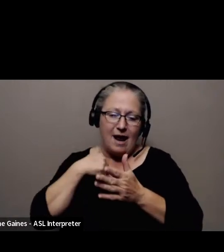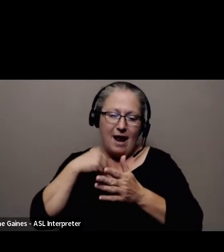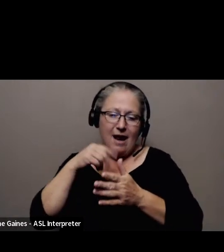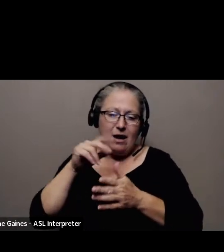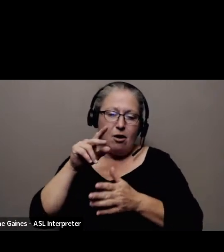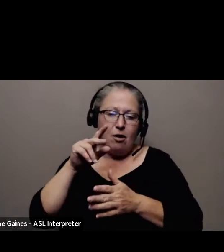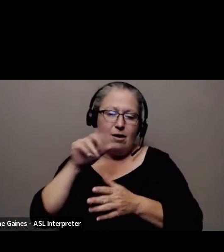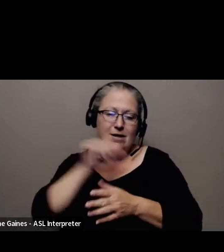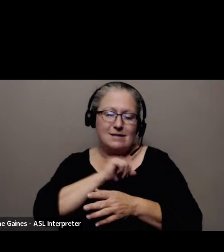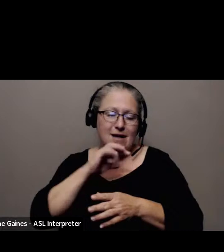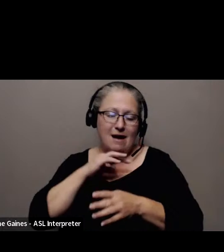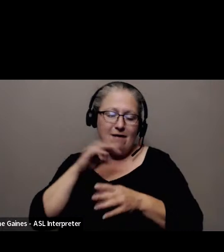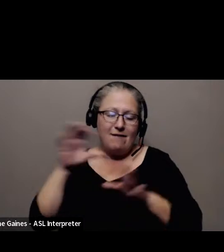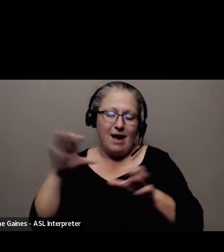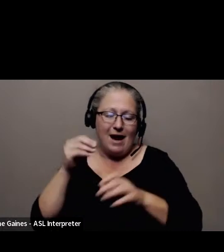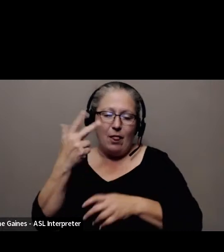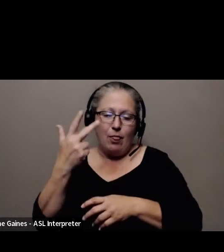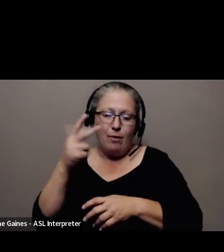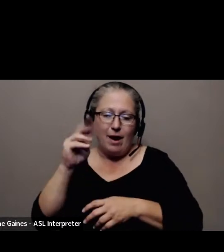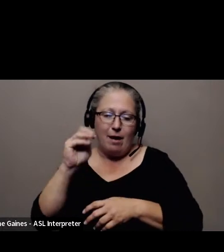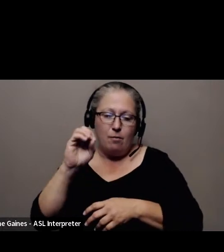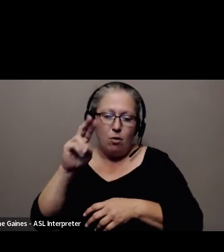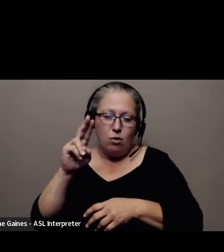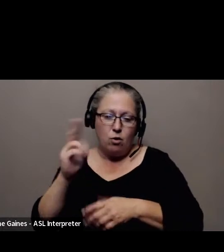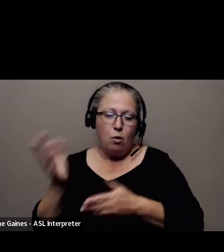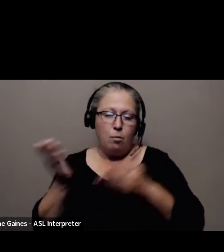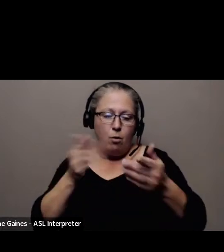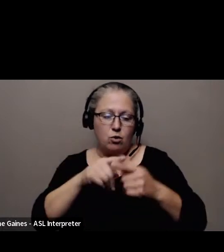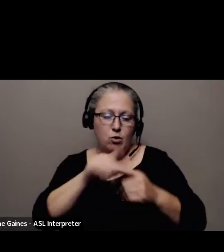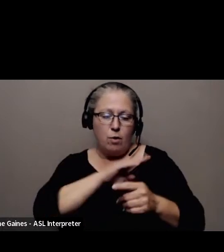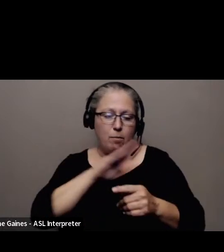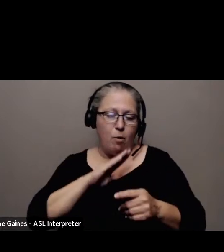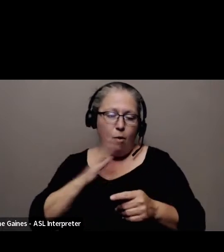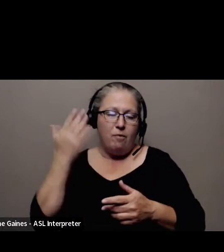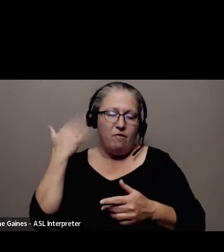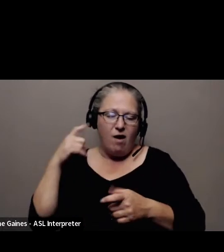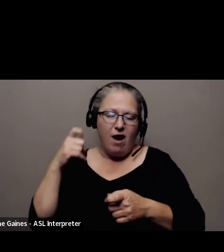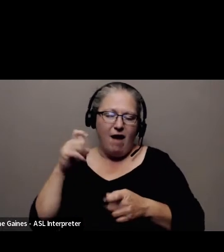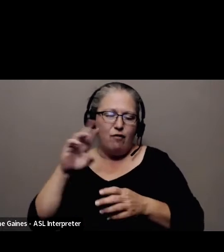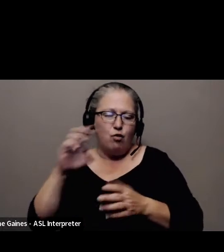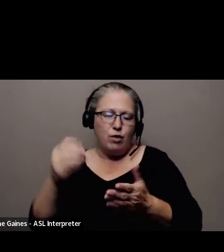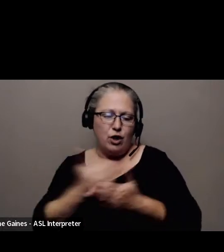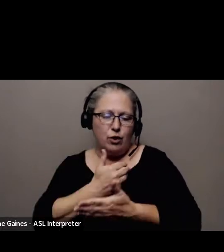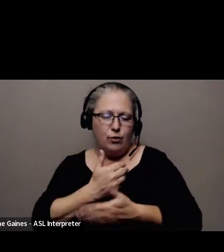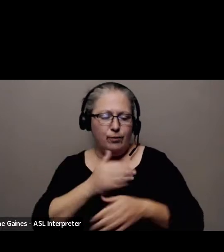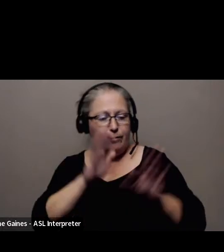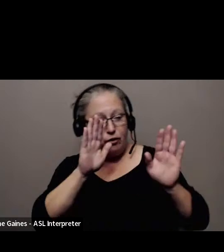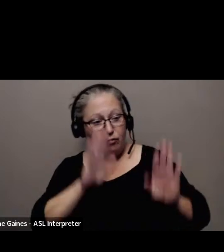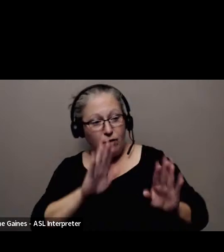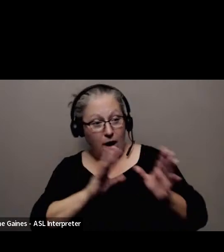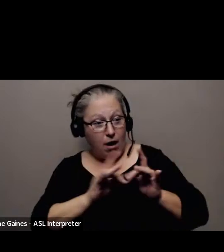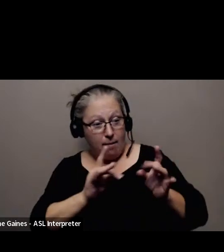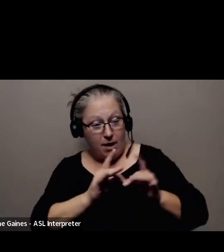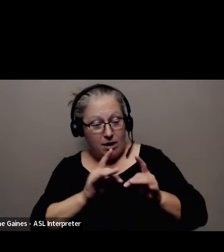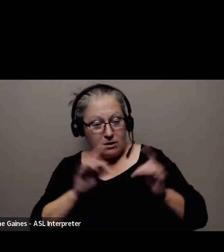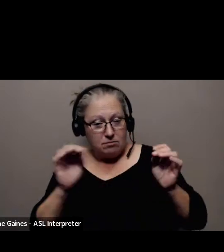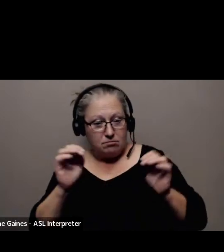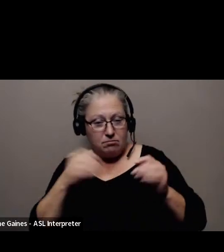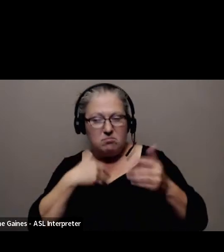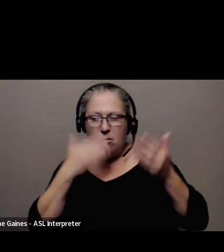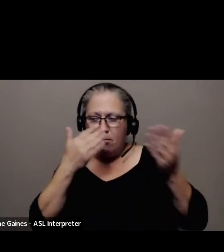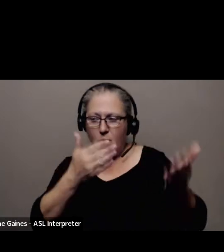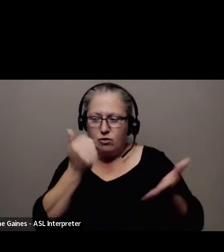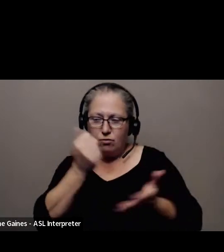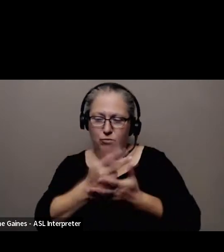actions and then 3 MOUs that have been to the board before. They're just being renewed. Great. Any comments? Make a motion